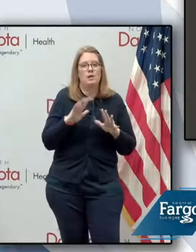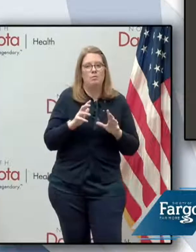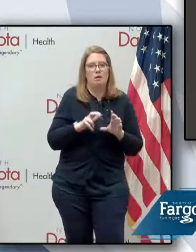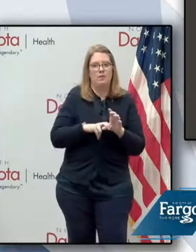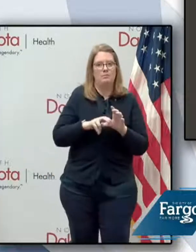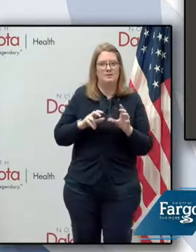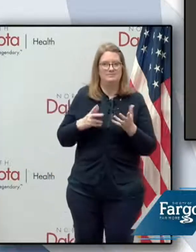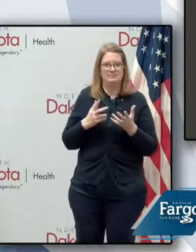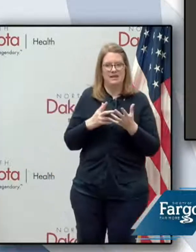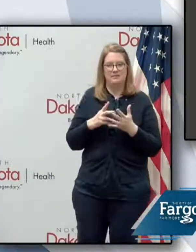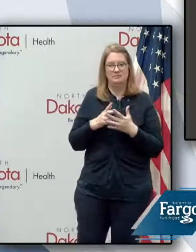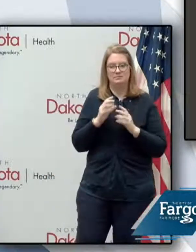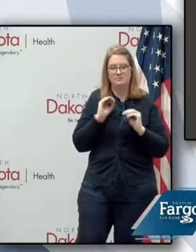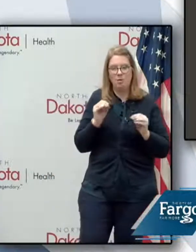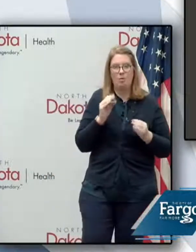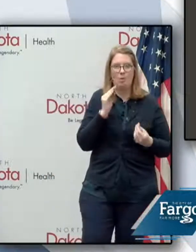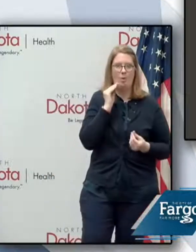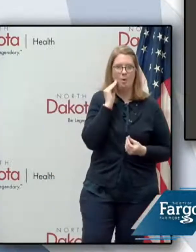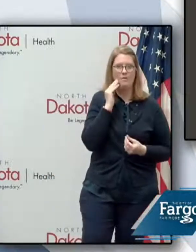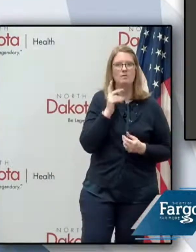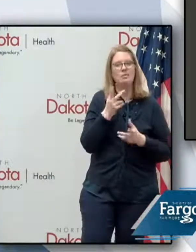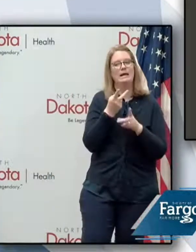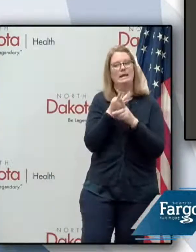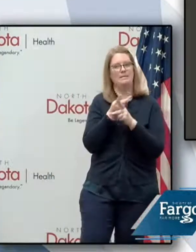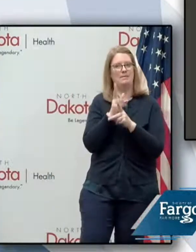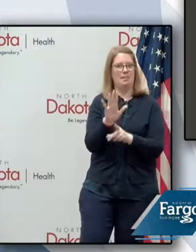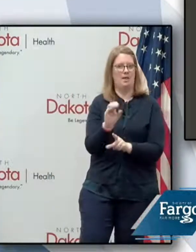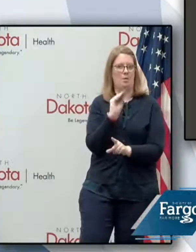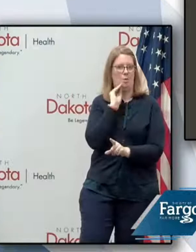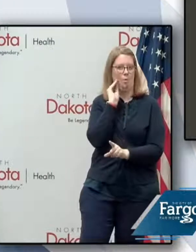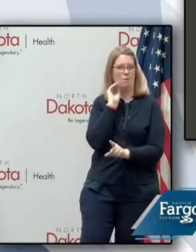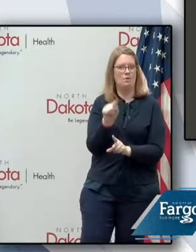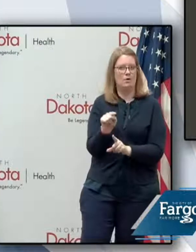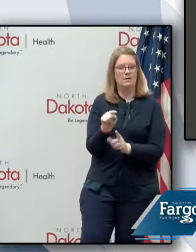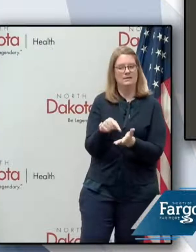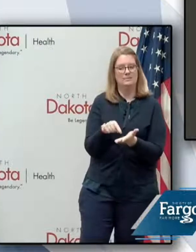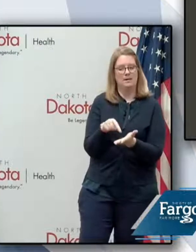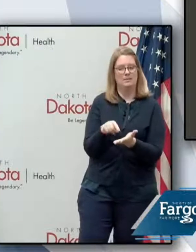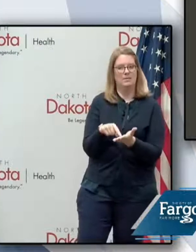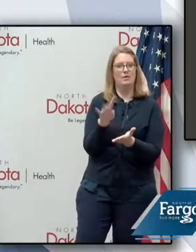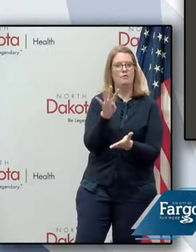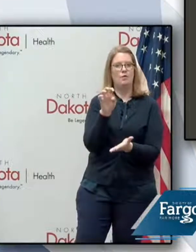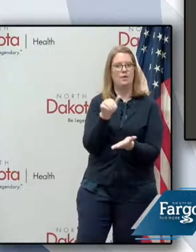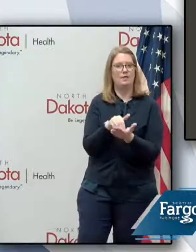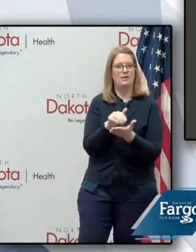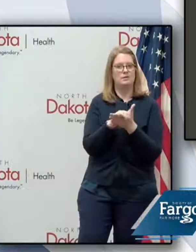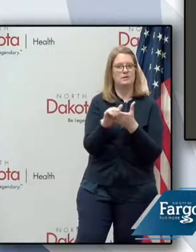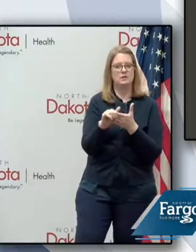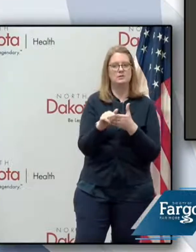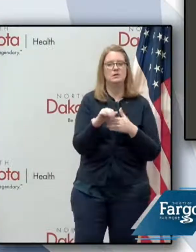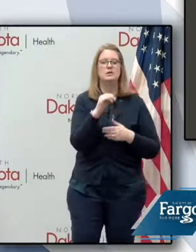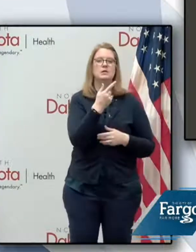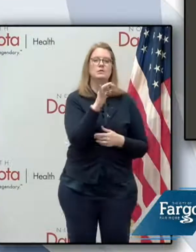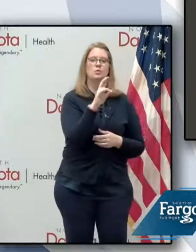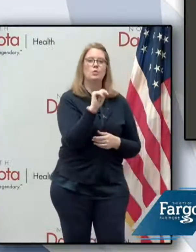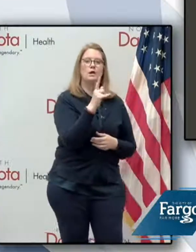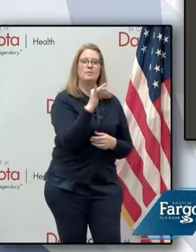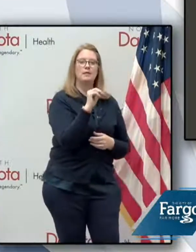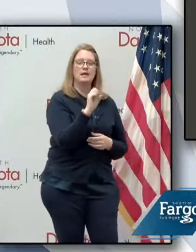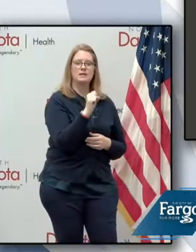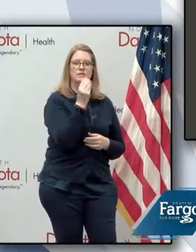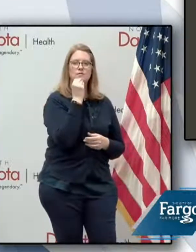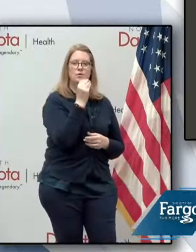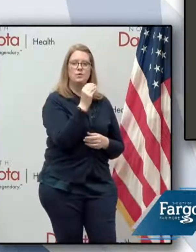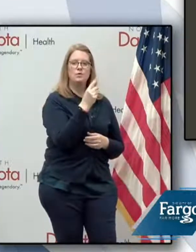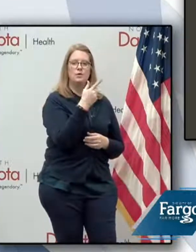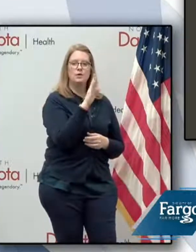expensive approach for them to become homeless, to help them get through this time, $400,000. And then the Great Plains Food Bank and